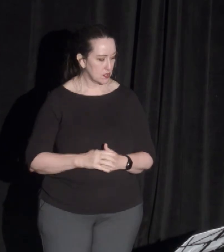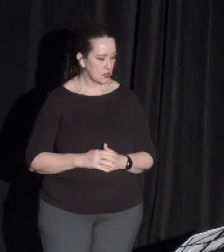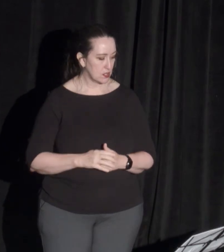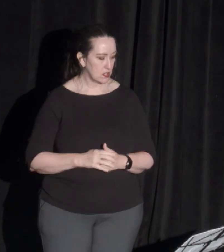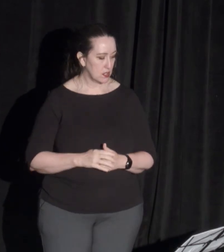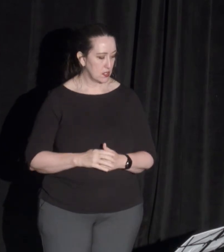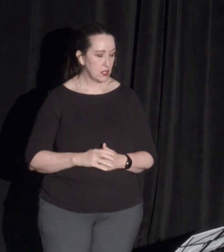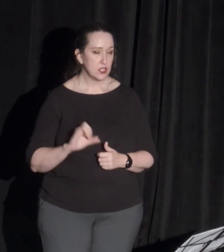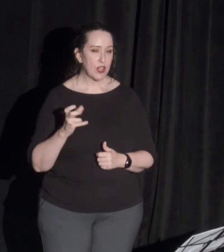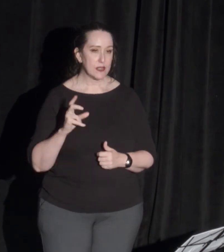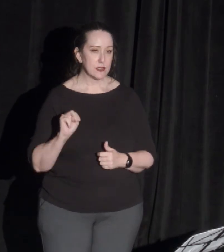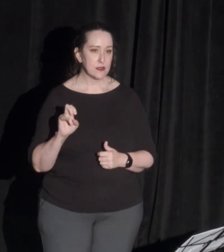Jason Sanford,